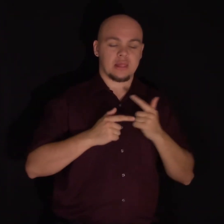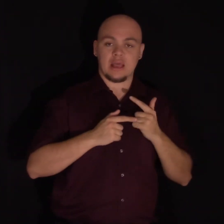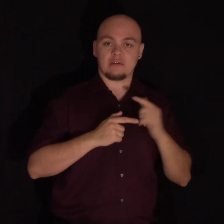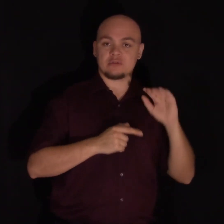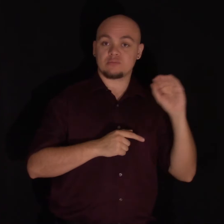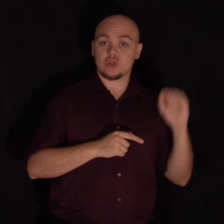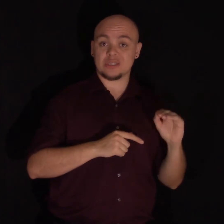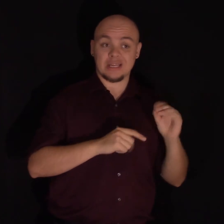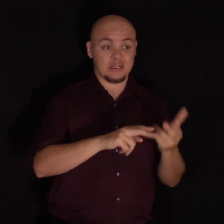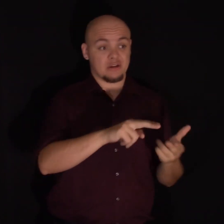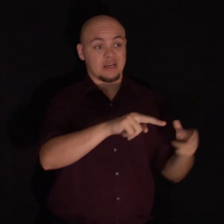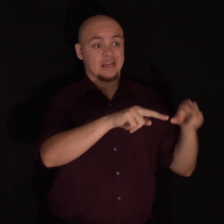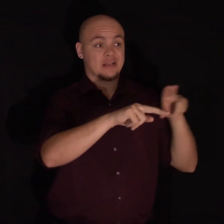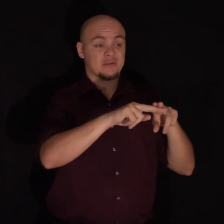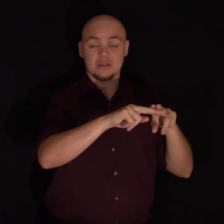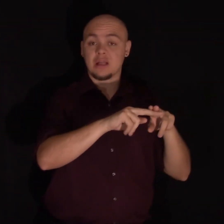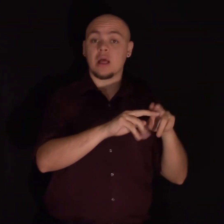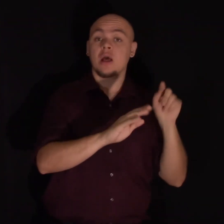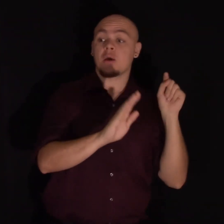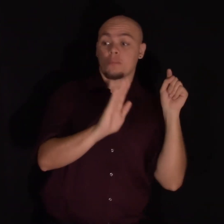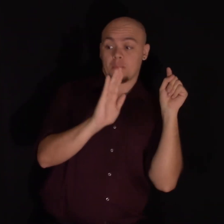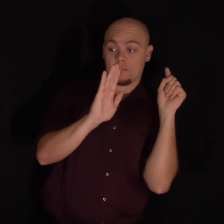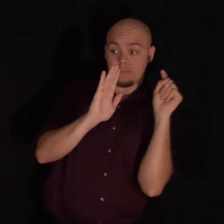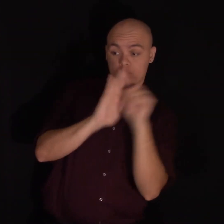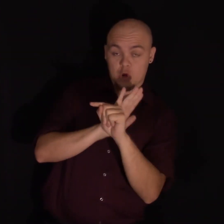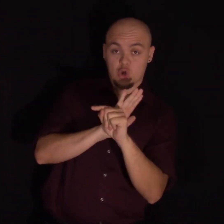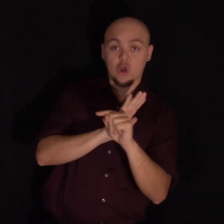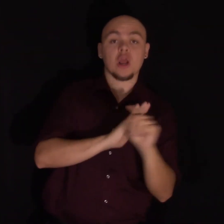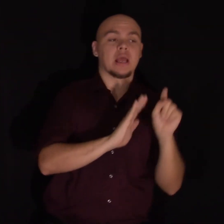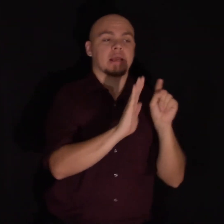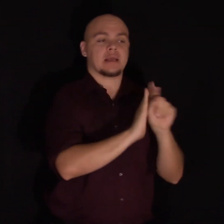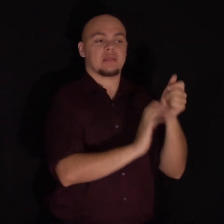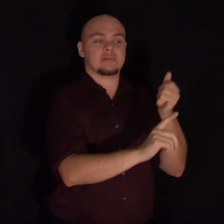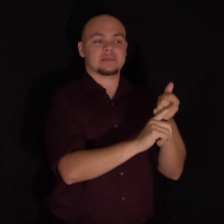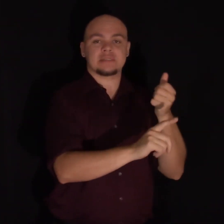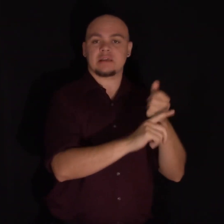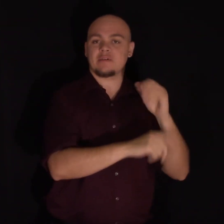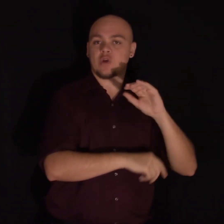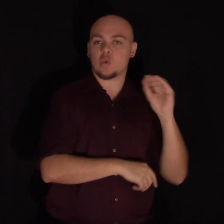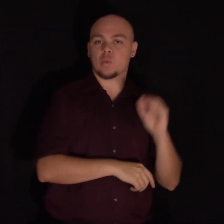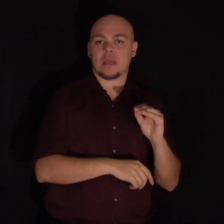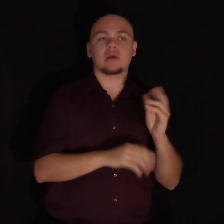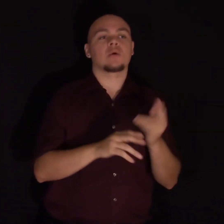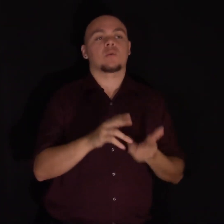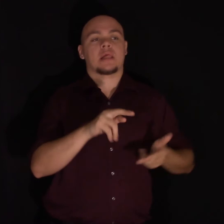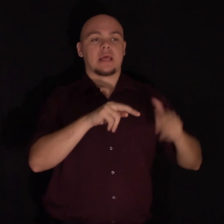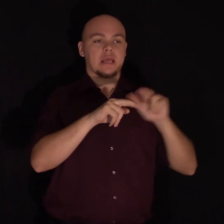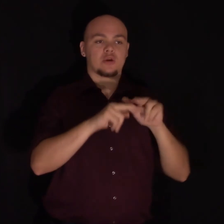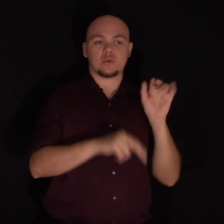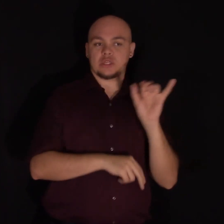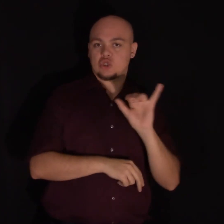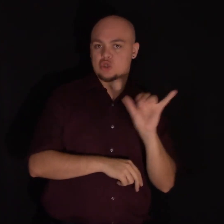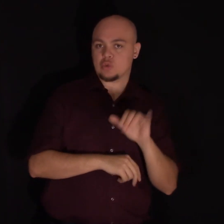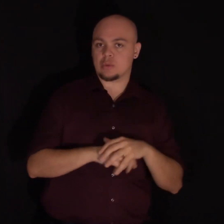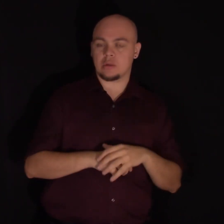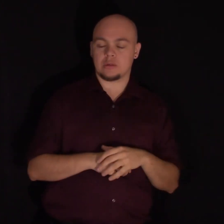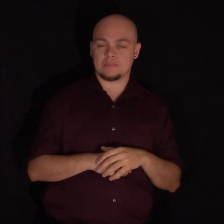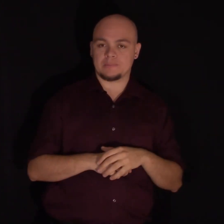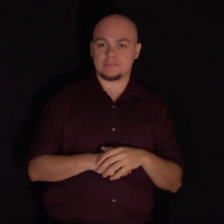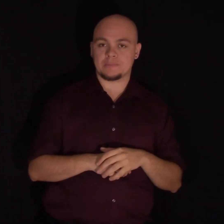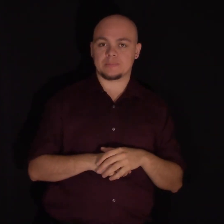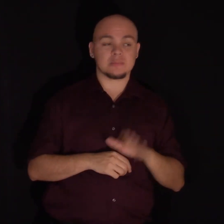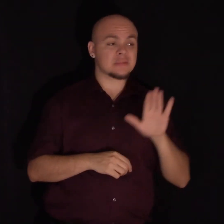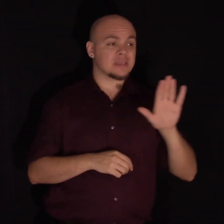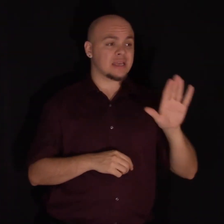populations, then murder-suicide rates will rise as well. I wanted to understand what was going on in